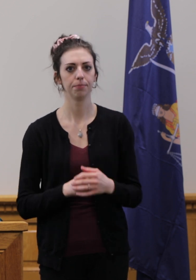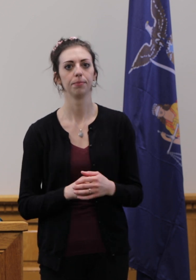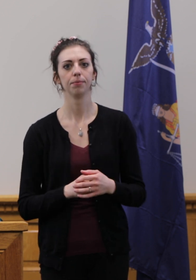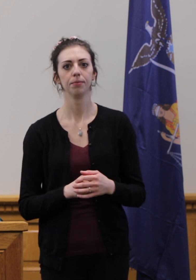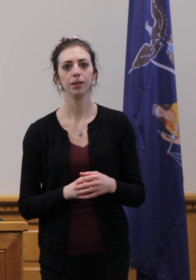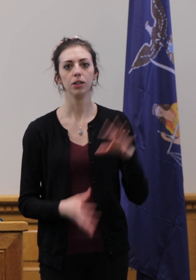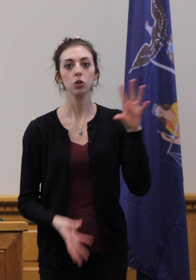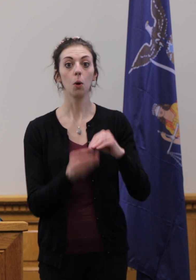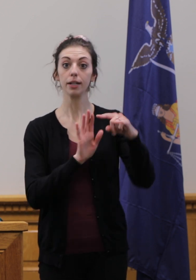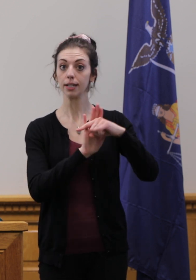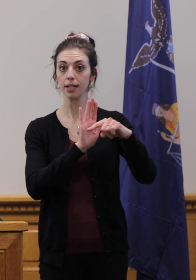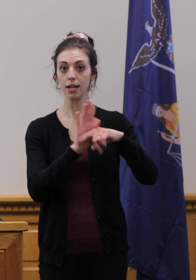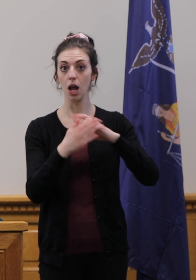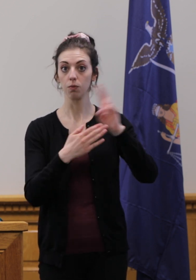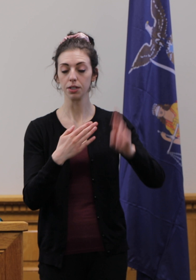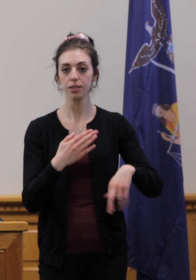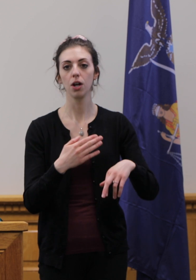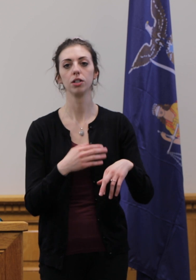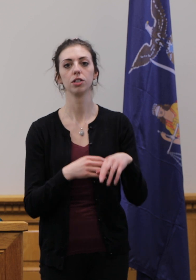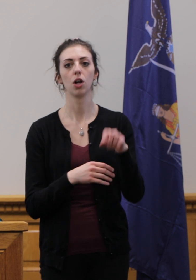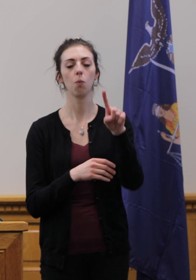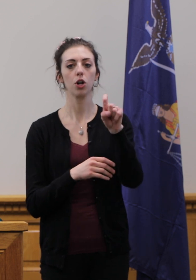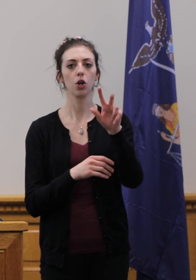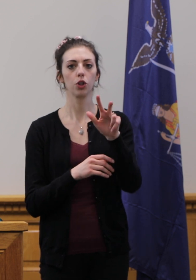6,111, total negative results